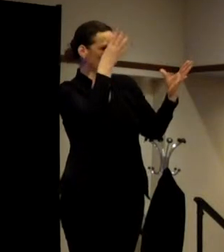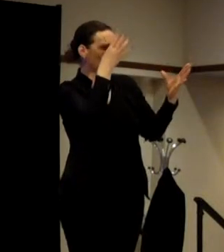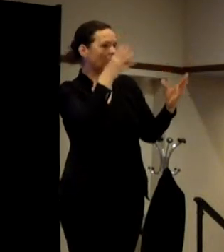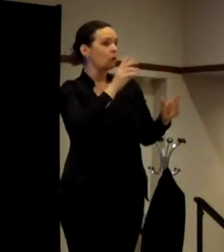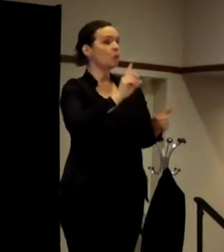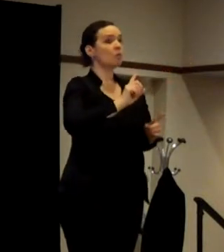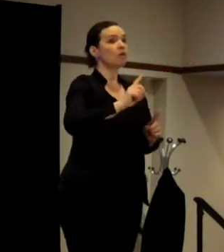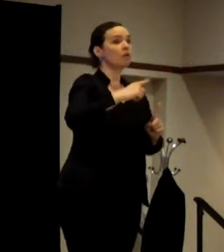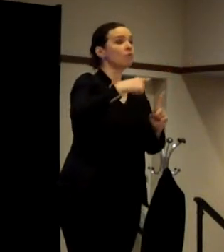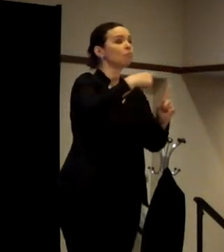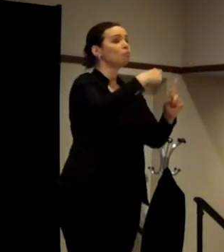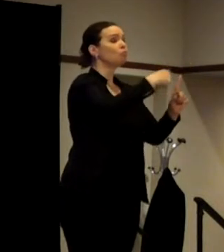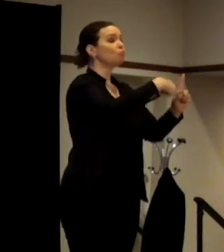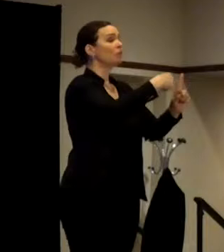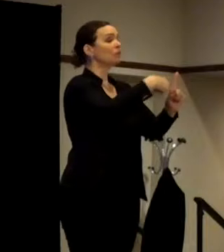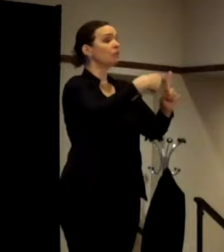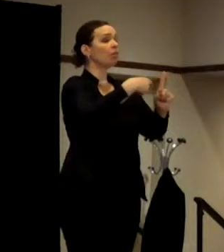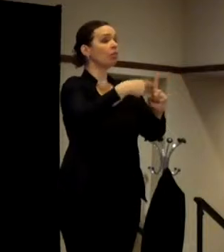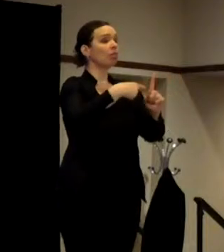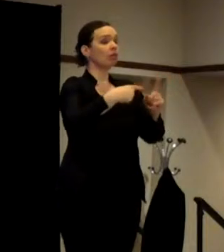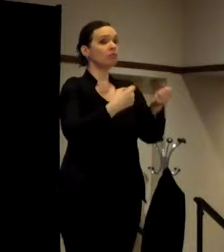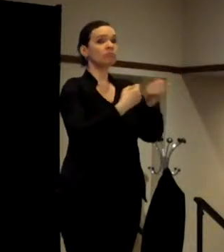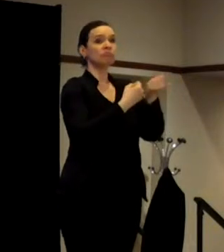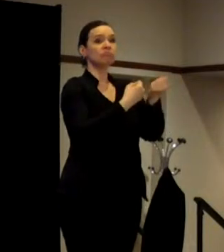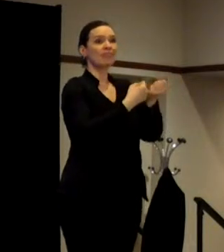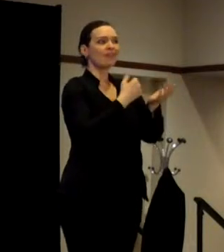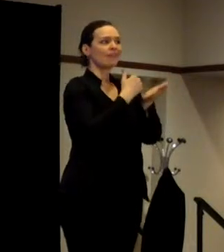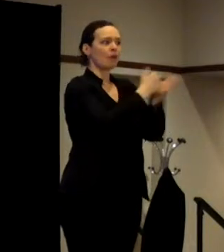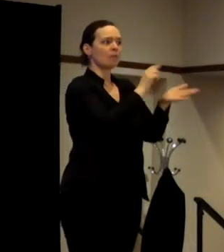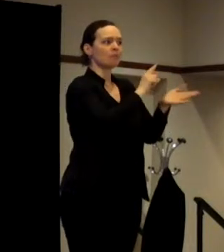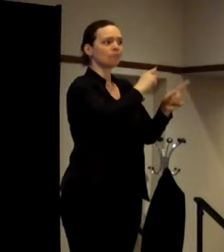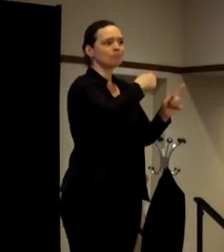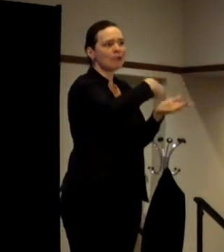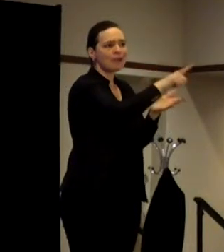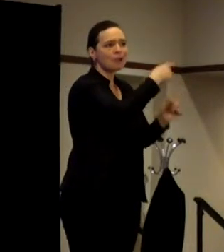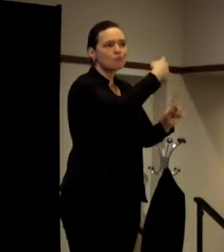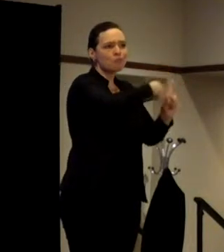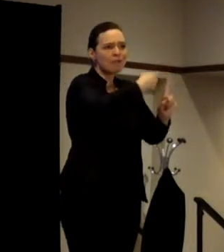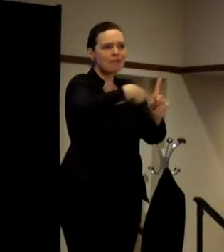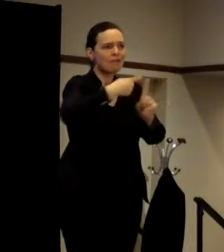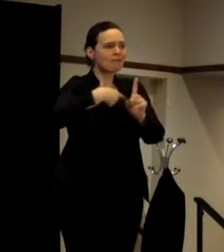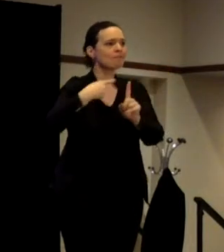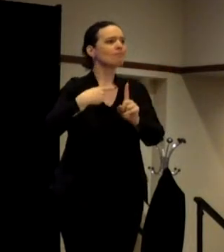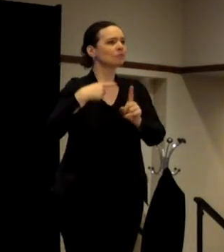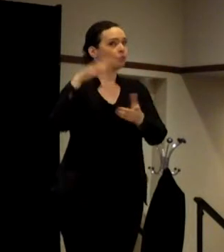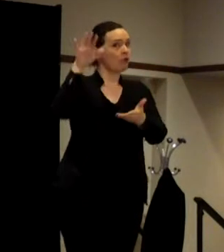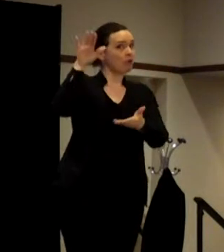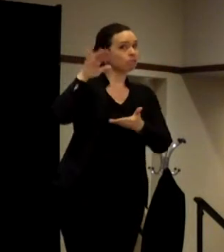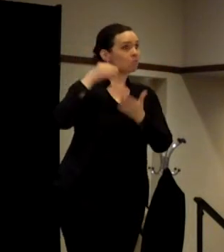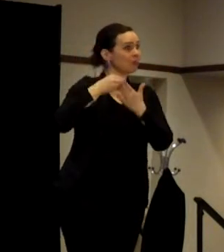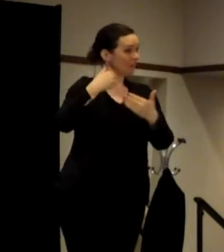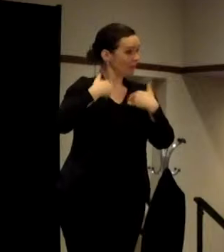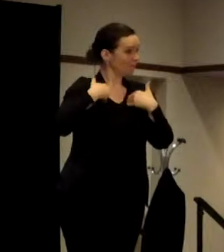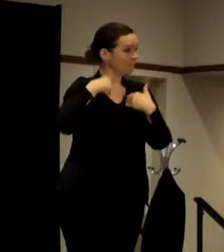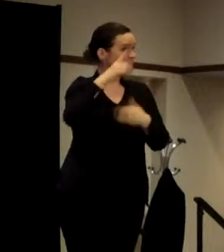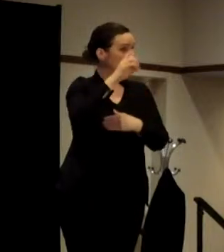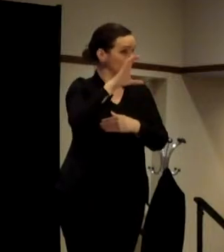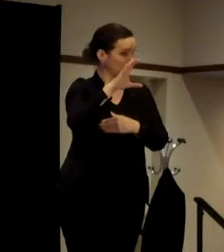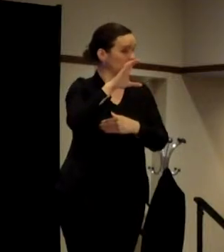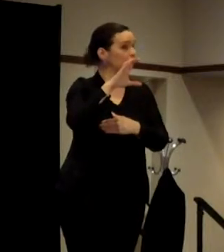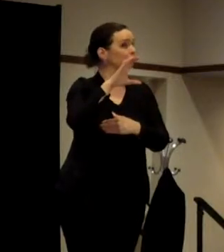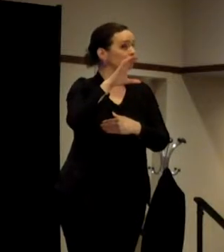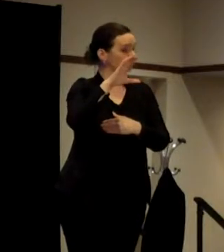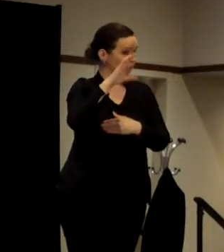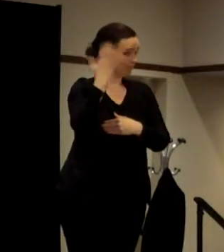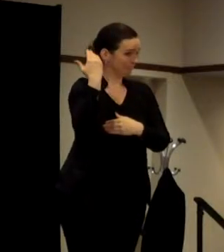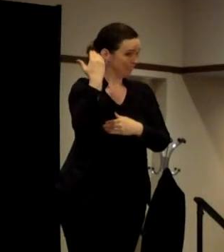of the stimulus money we received from the U.S. Treasury Department back in December. And then it looks like this latest